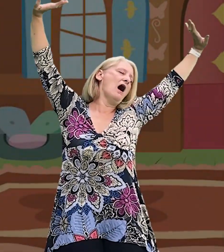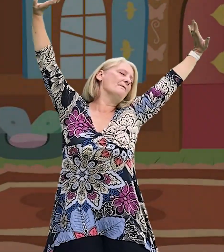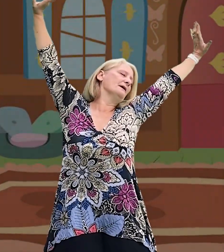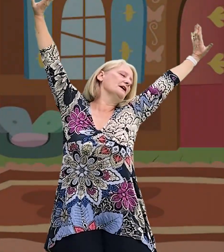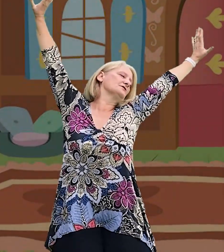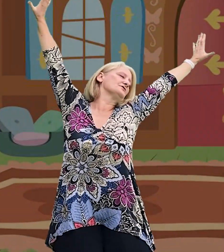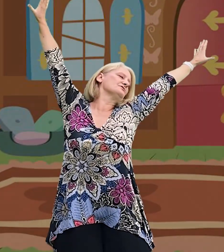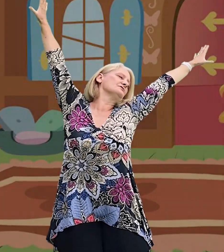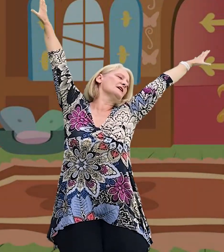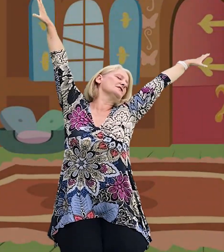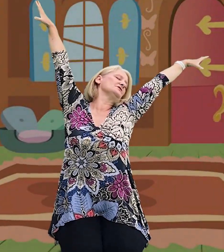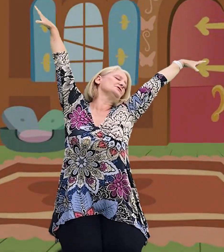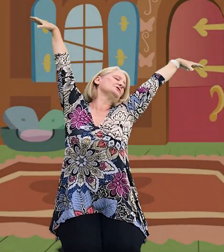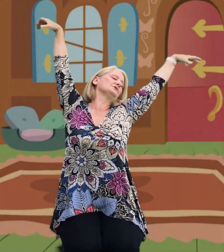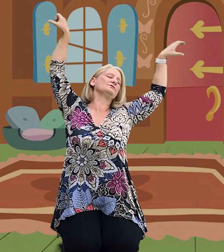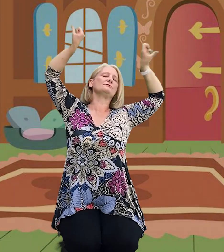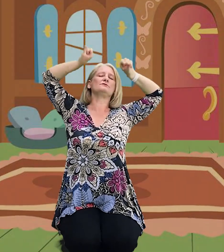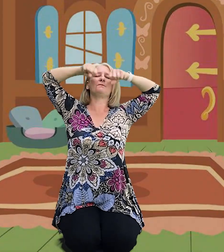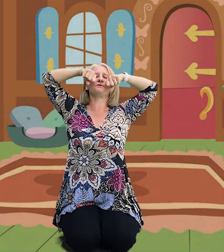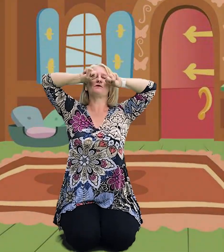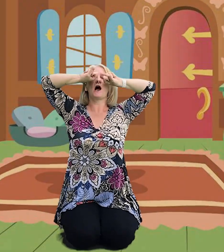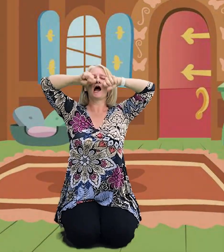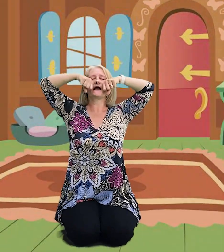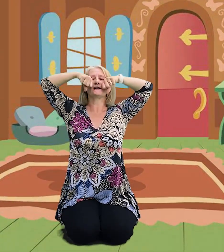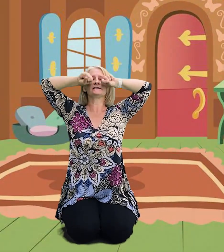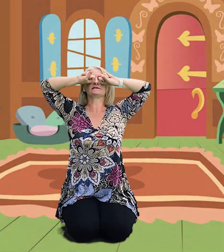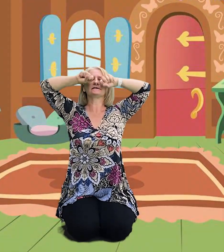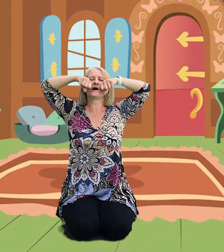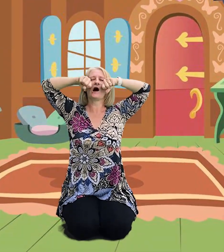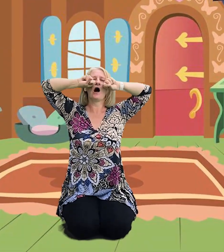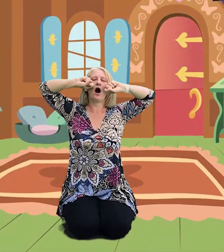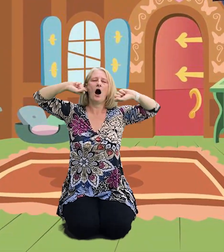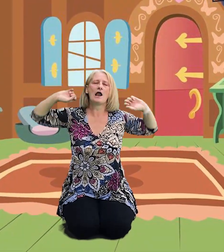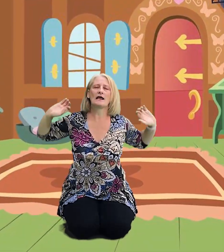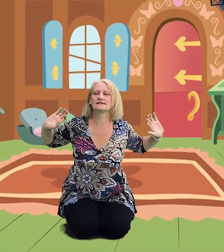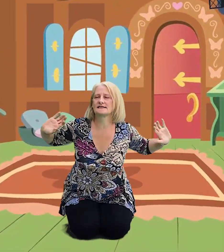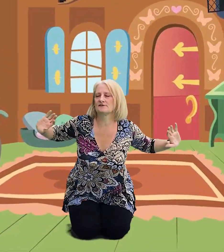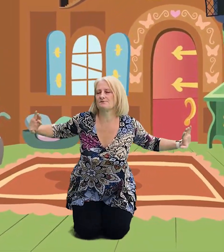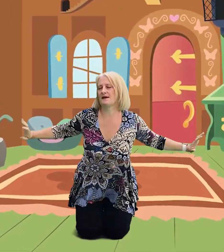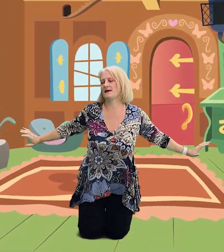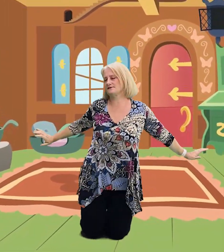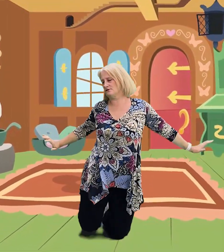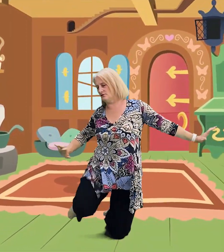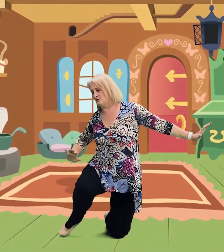Big, strange. Rub your eyes. Let's get out to bed and go.